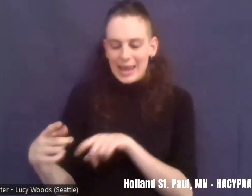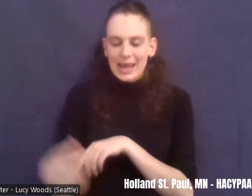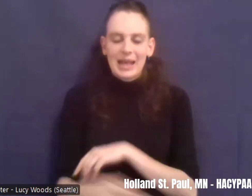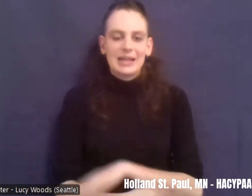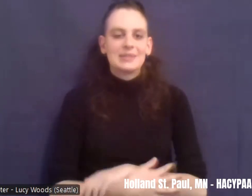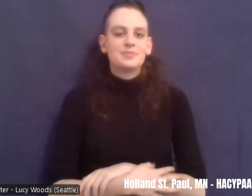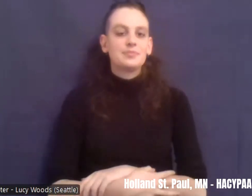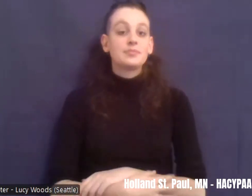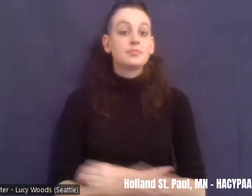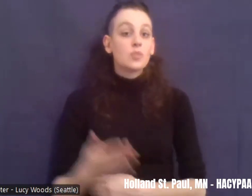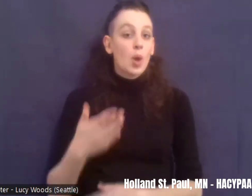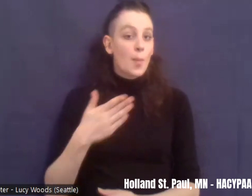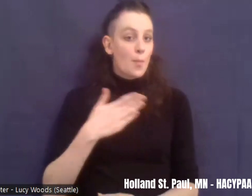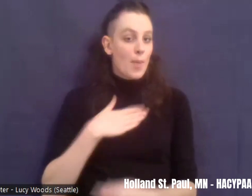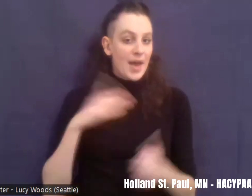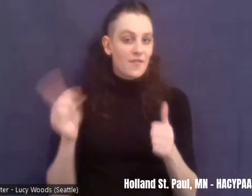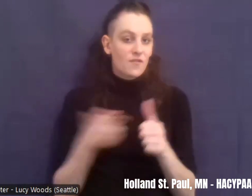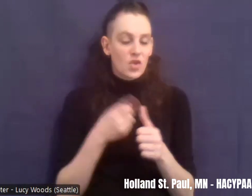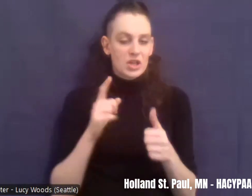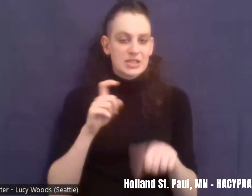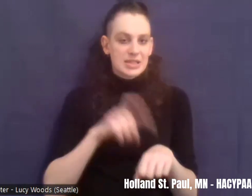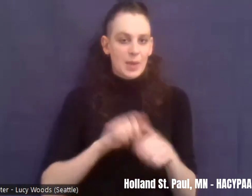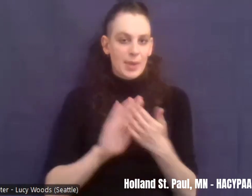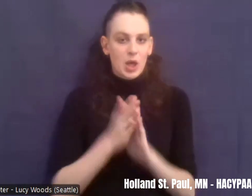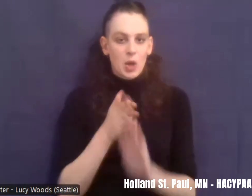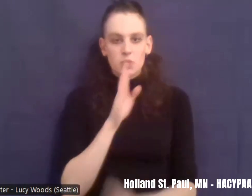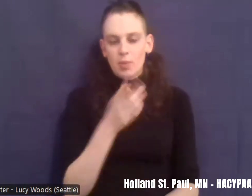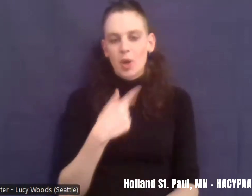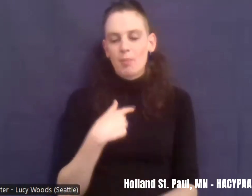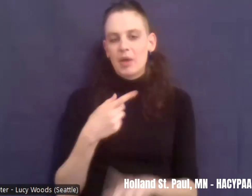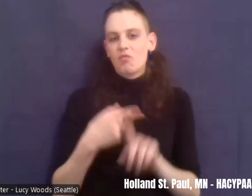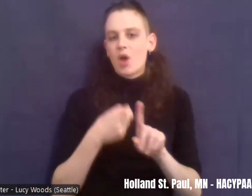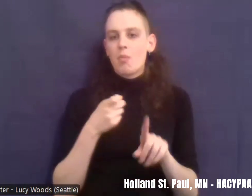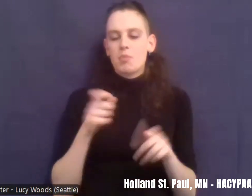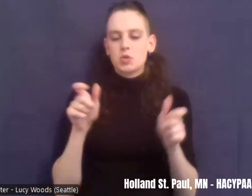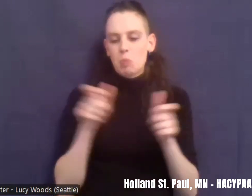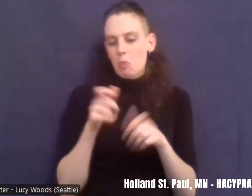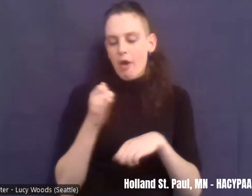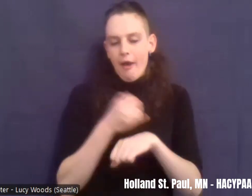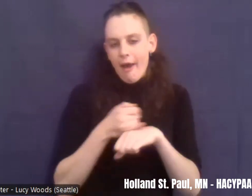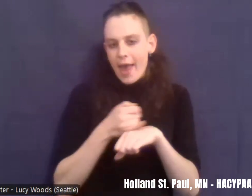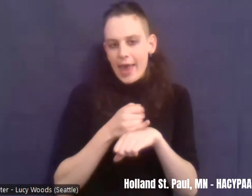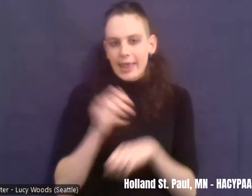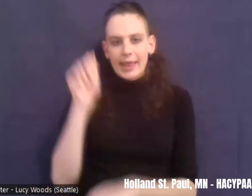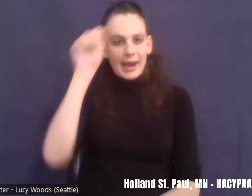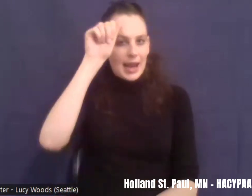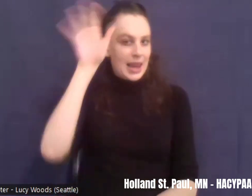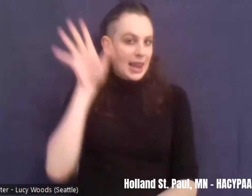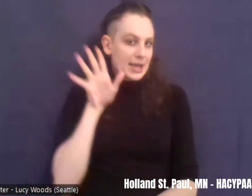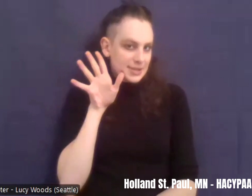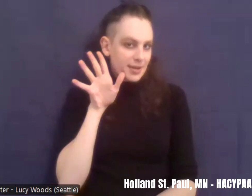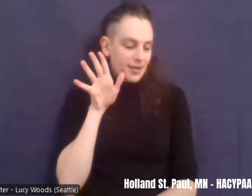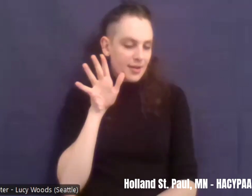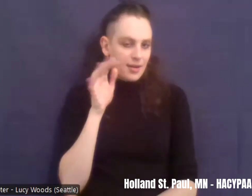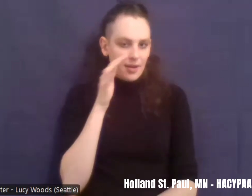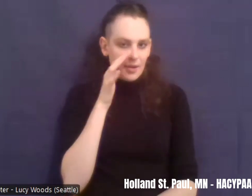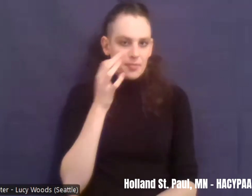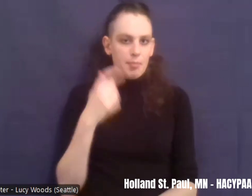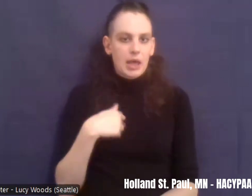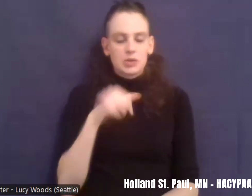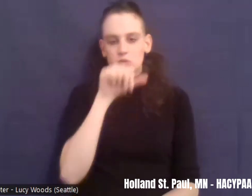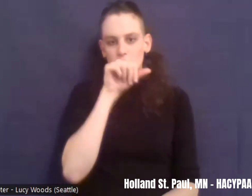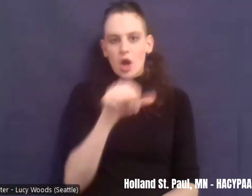So my first time getting sober, I'm originally from a small island in Alaska, and I really loved Four Loko